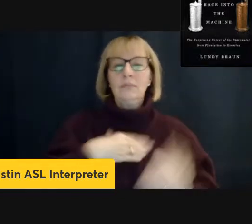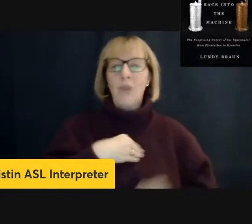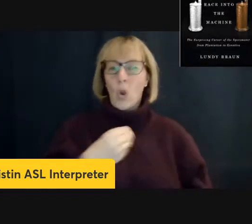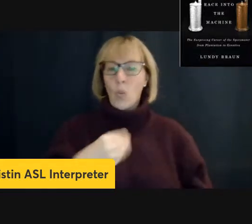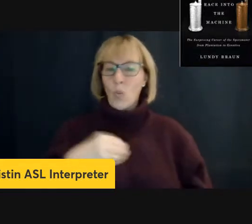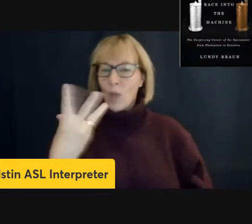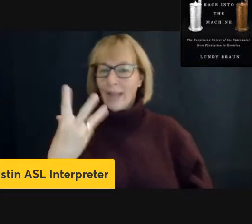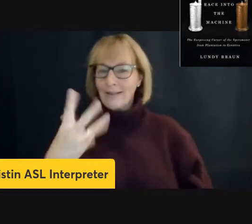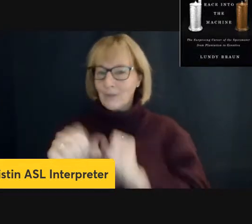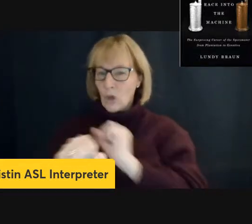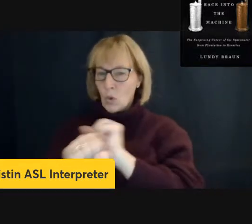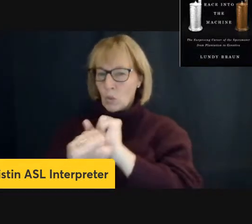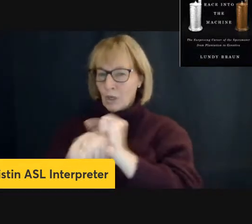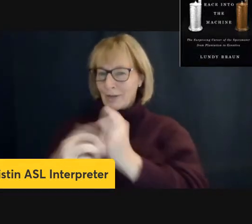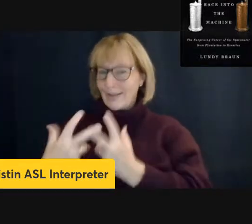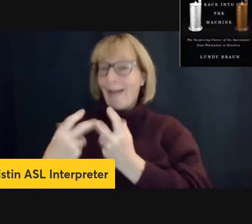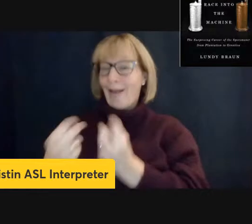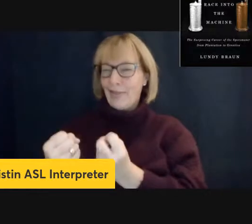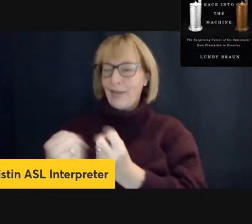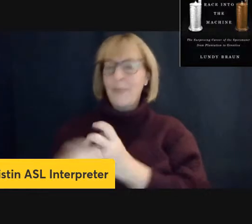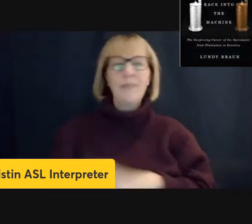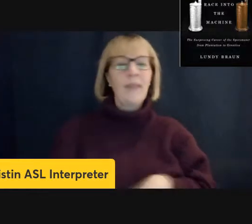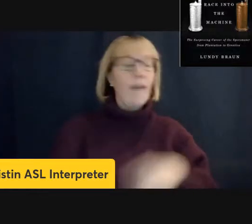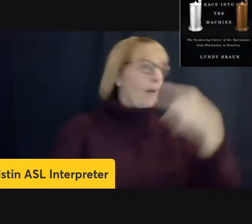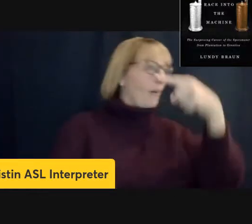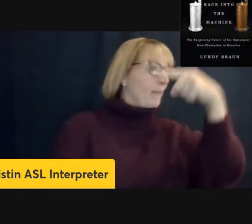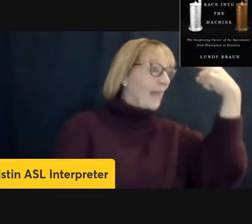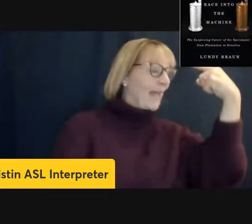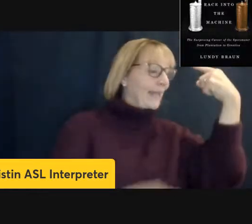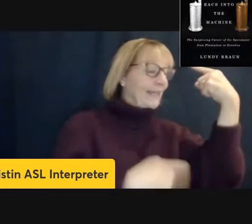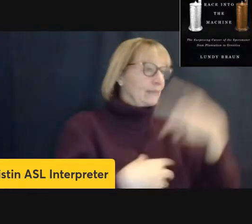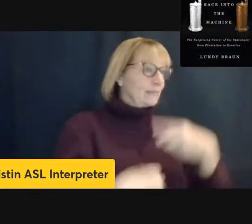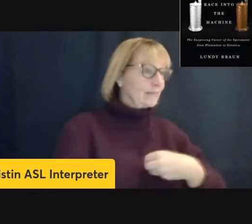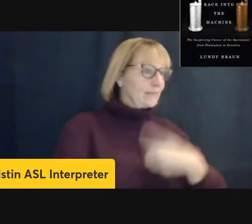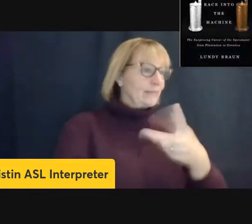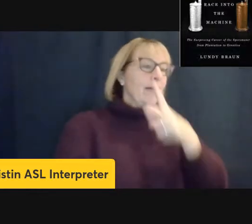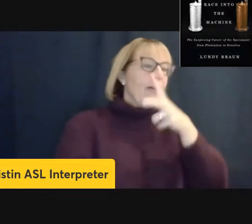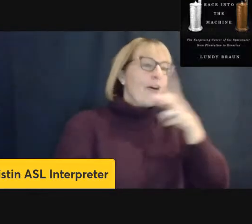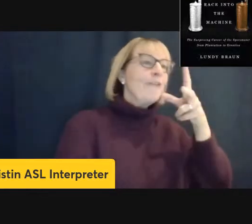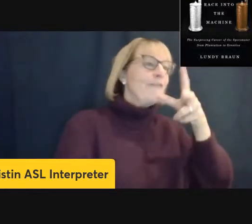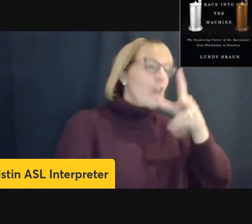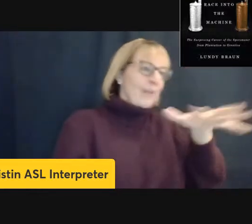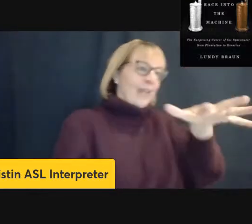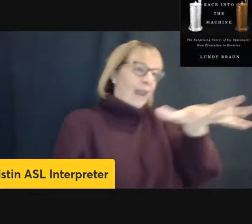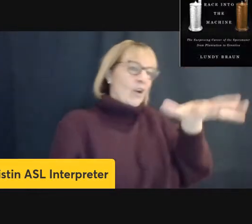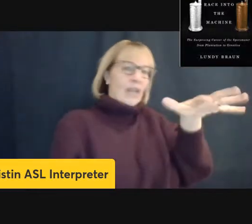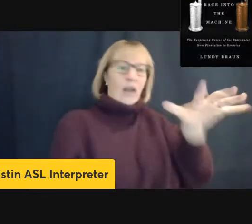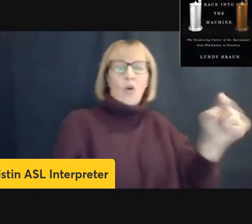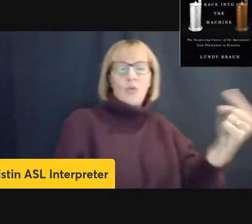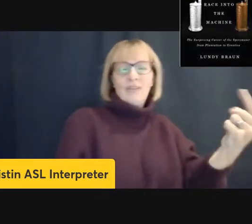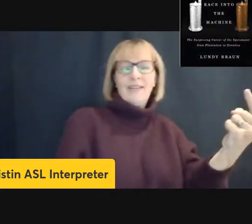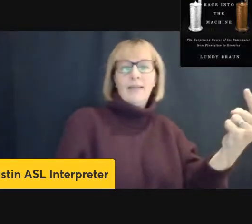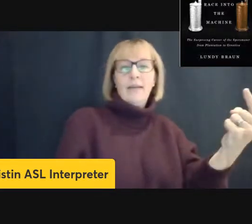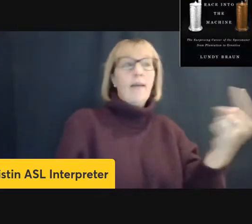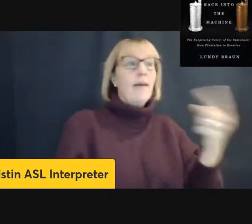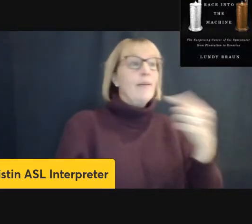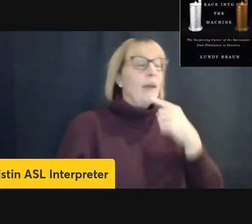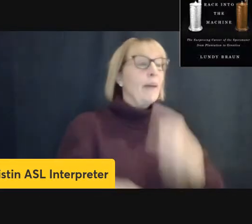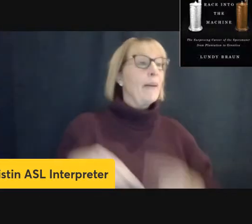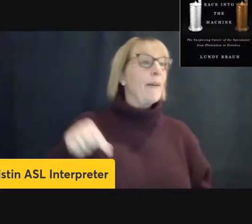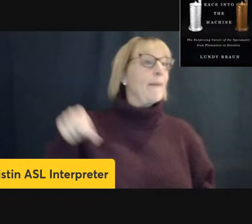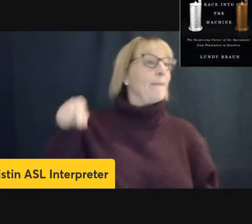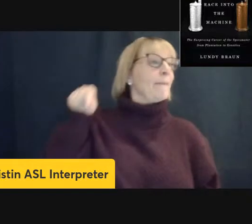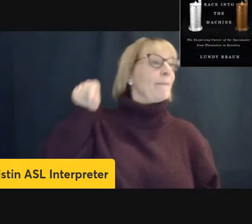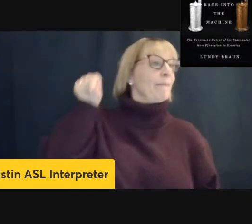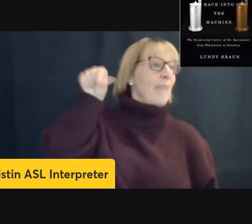for Hoffman, Black workers belonged in agricultural spaces, not the better paid factories of